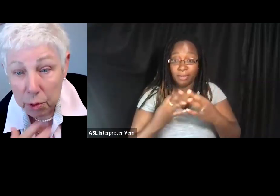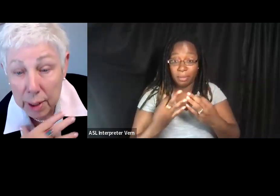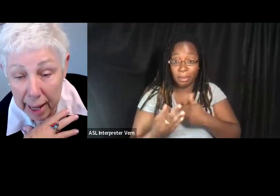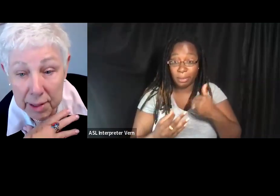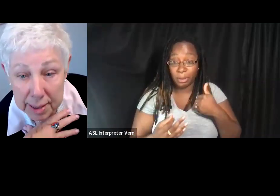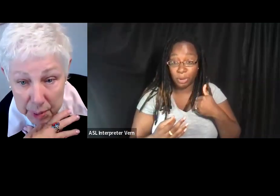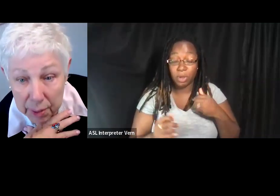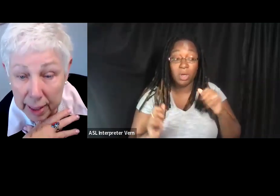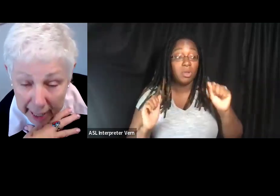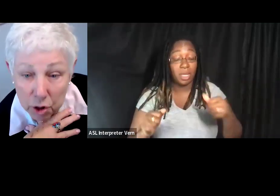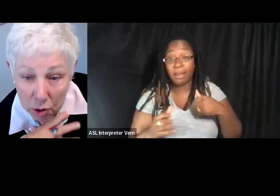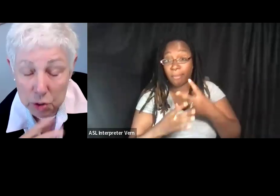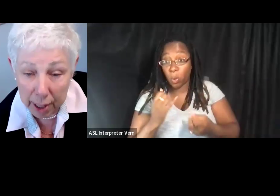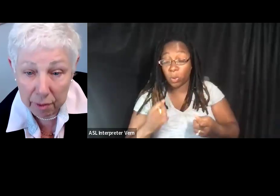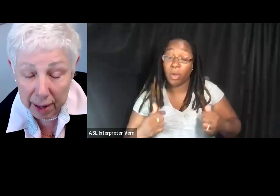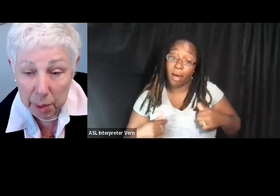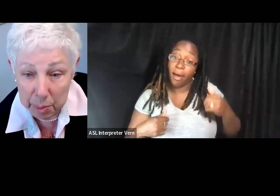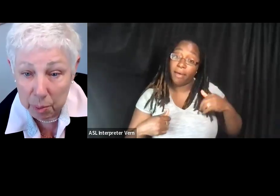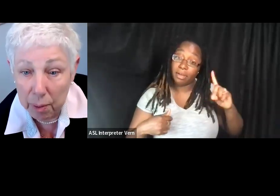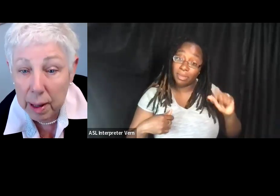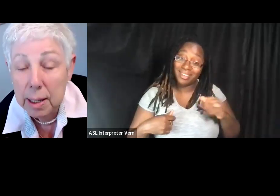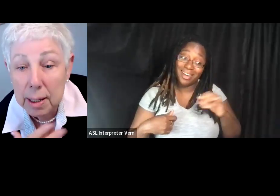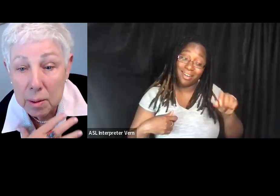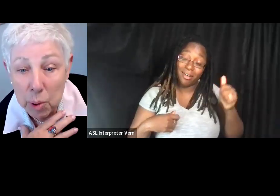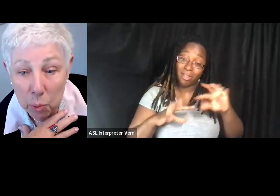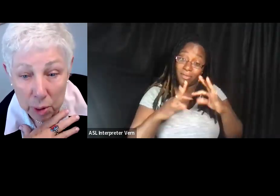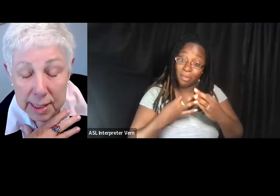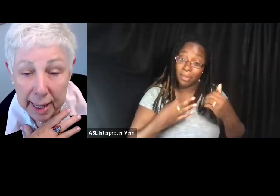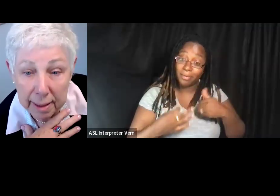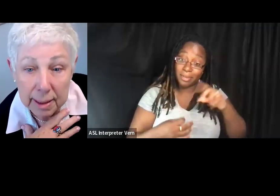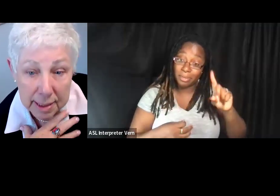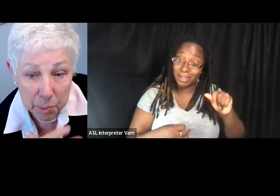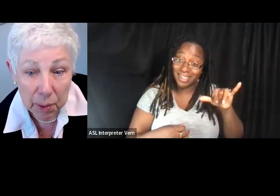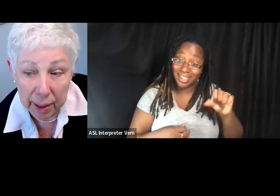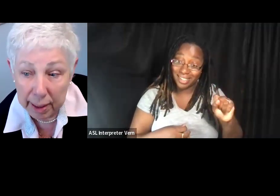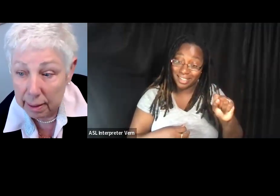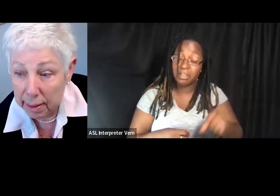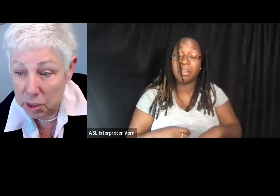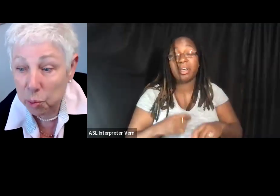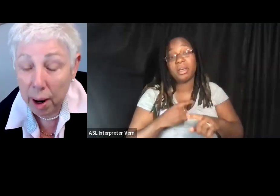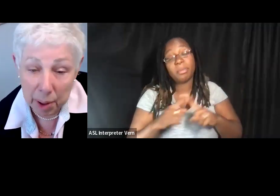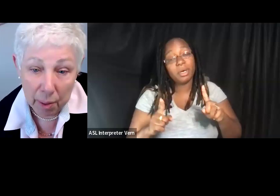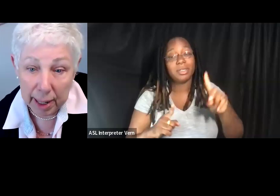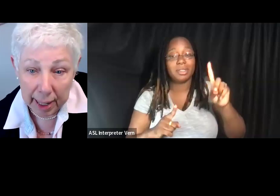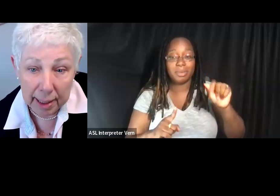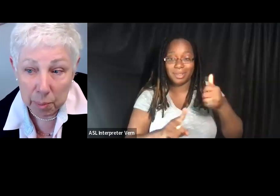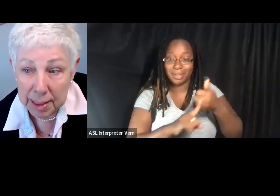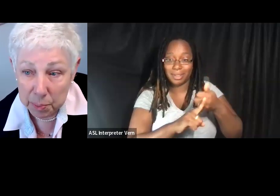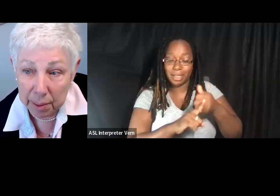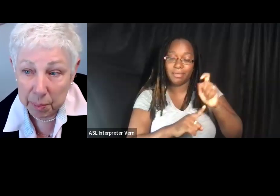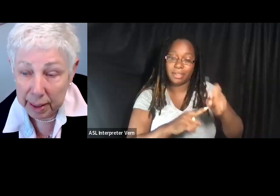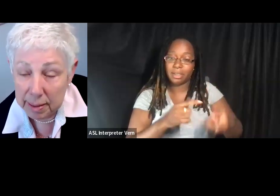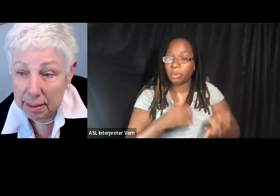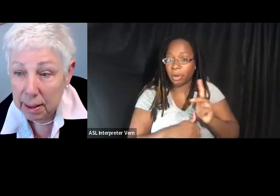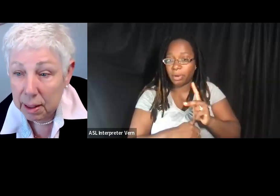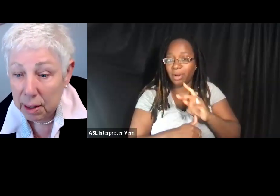both. You can have a disability and also have a family member, but we're saying the disability is primary and it must